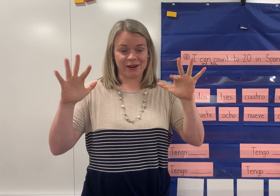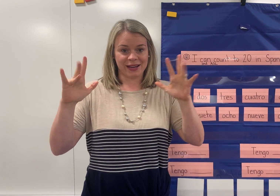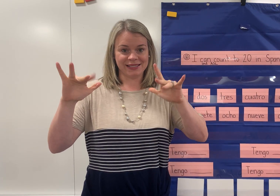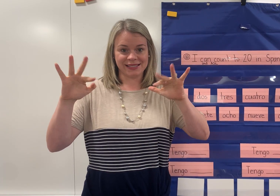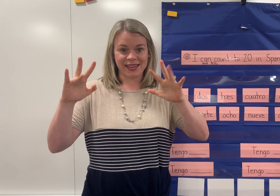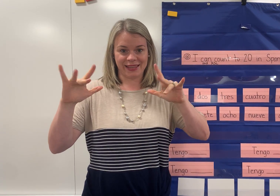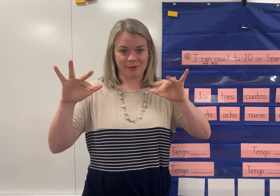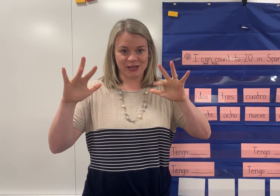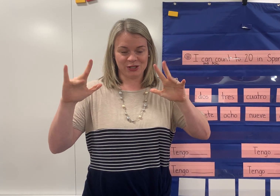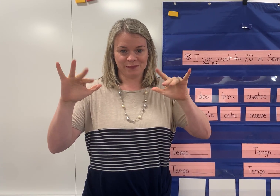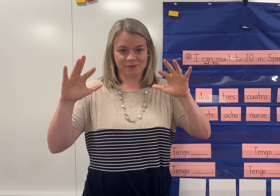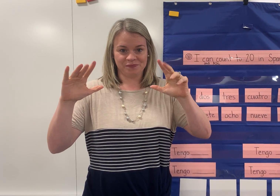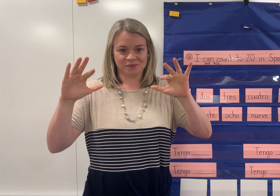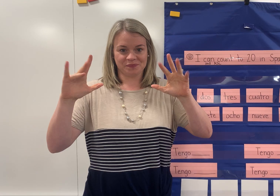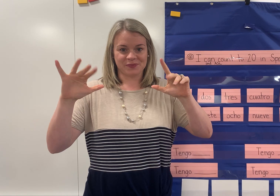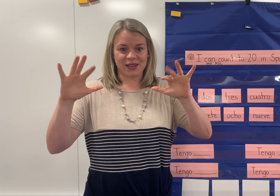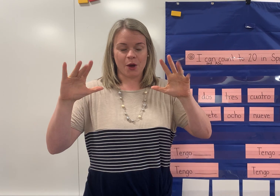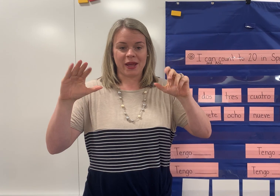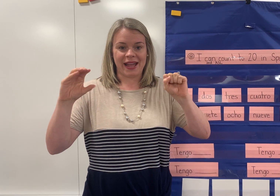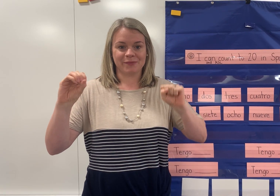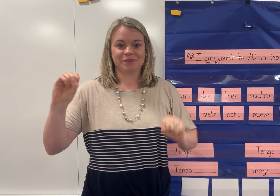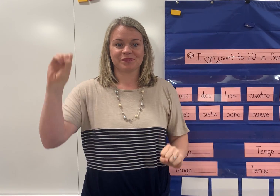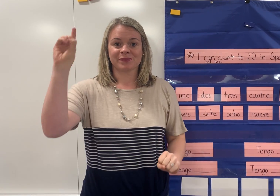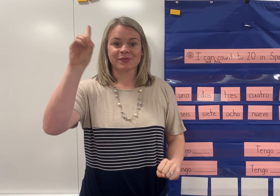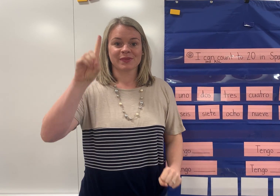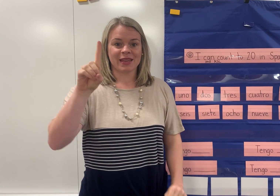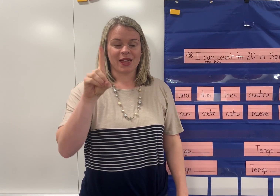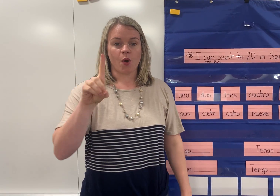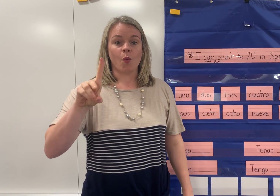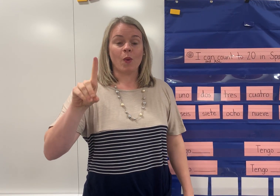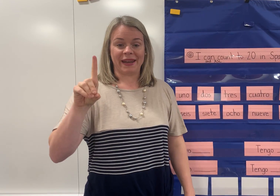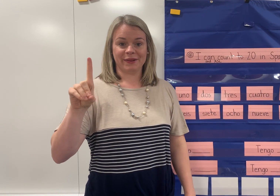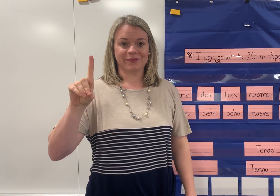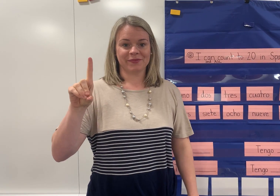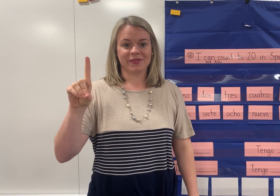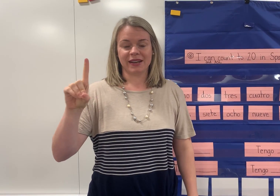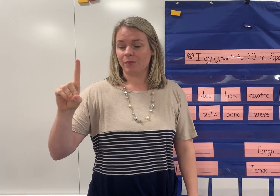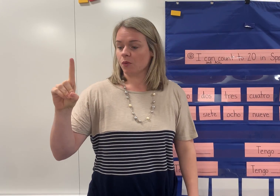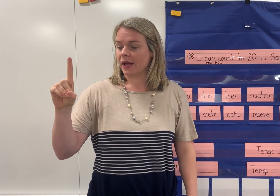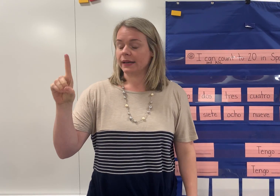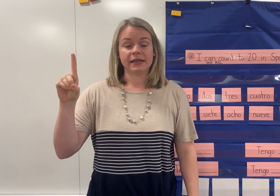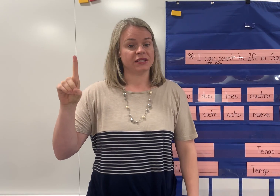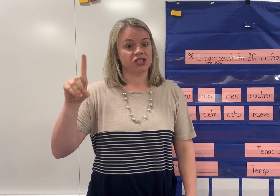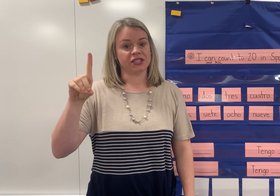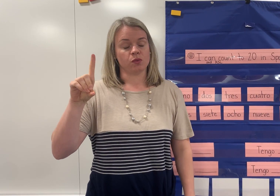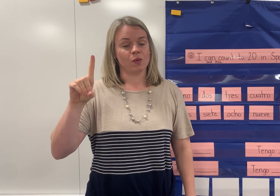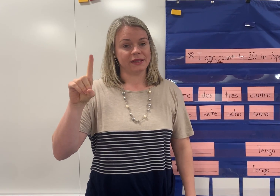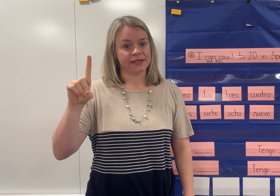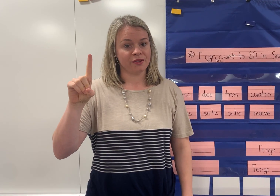American Sign Language. Okay, 1. The number 1 is just one single